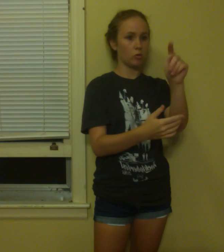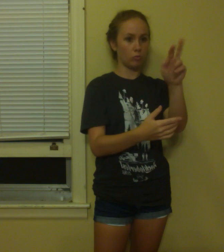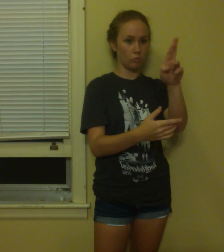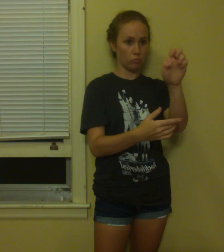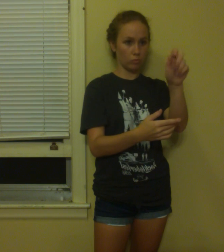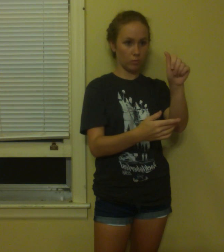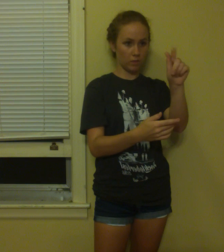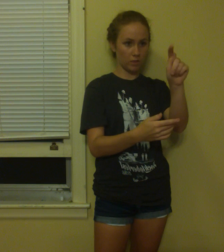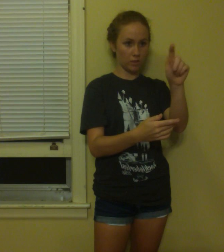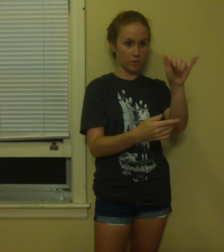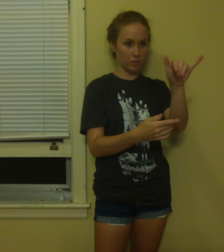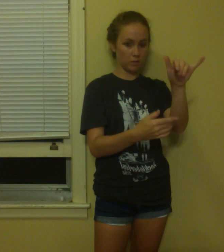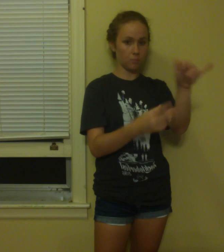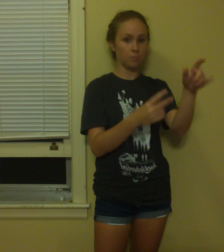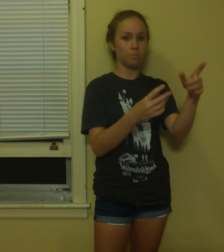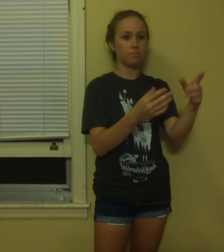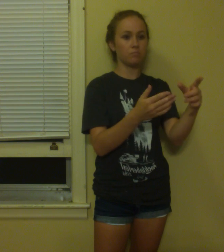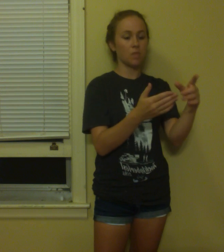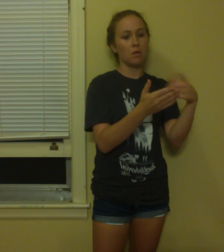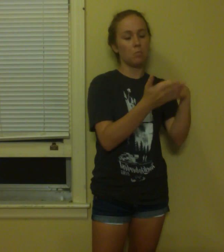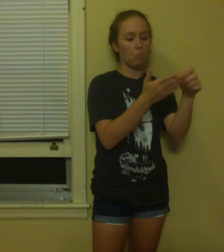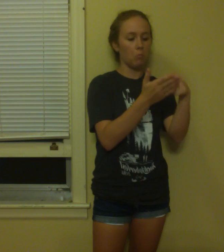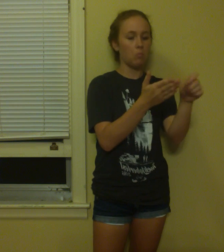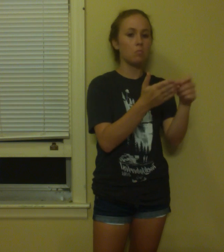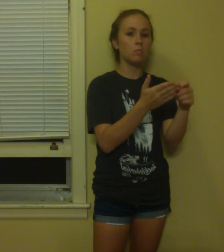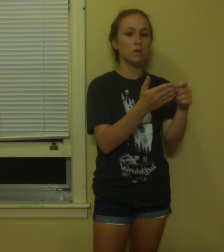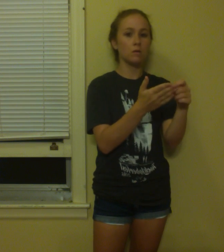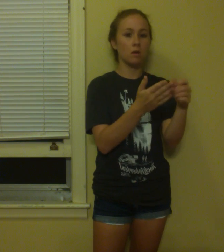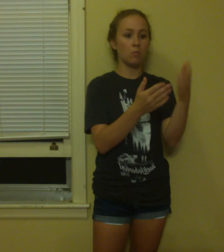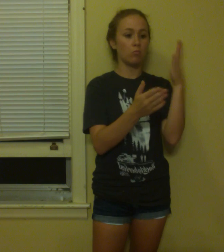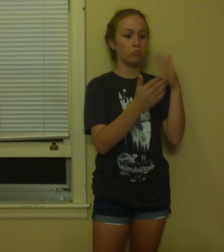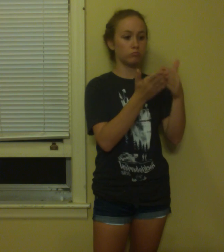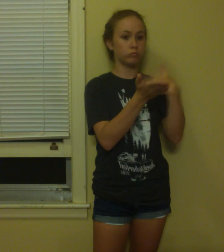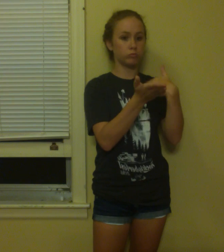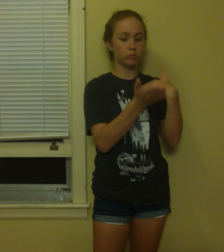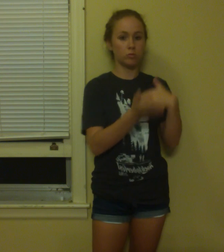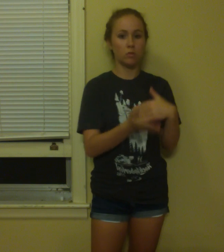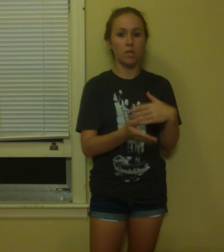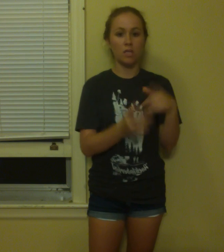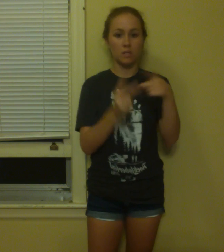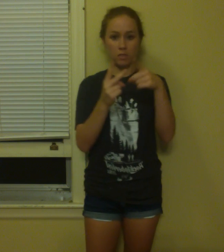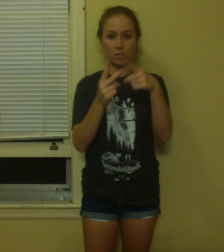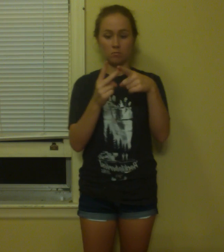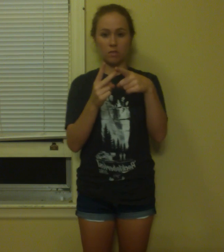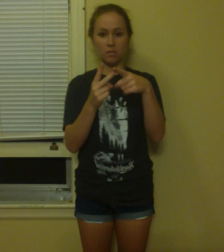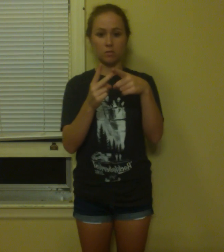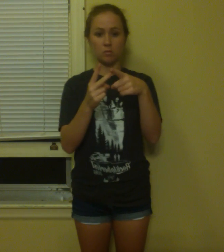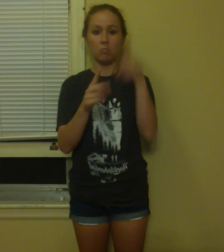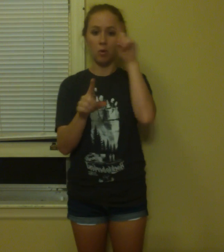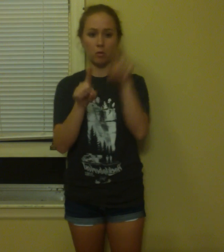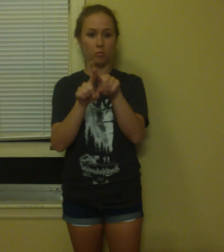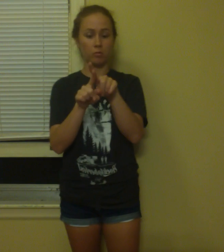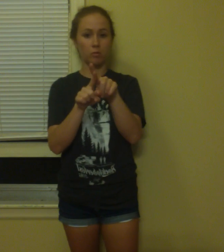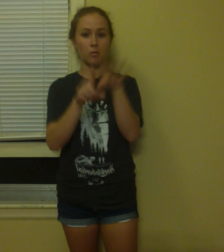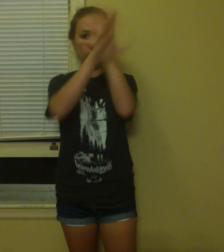that, but if we had a president that wanted to do that, before the United States could agree to it, the Senate would have to approve that. And of course, the Senate would be like, no